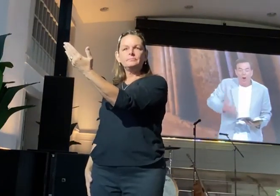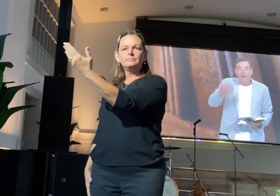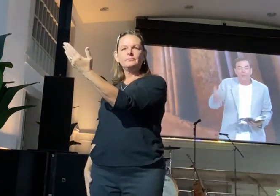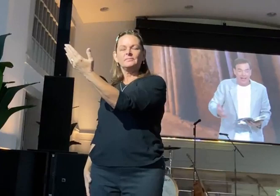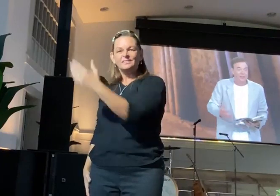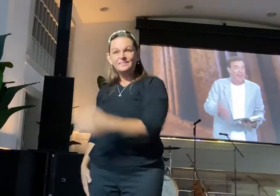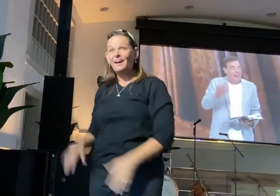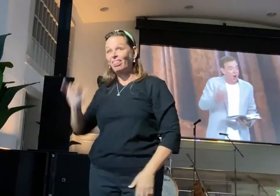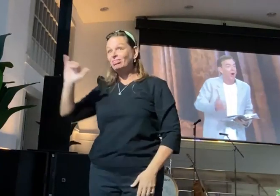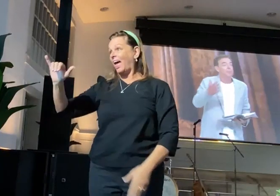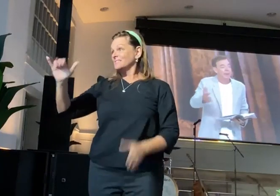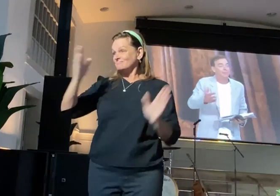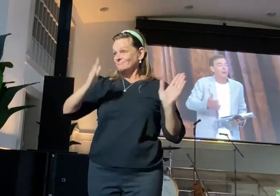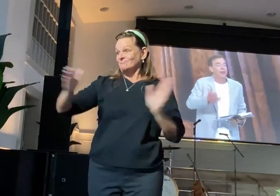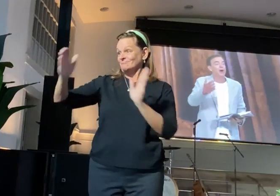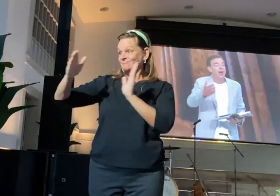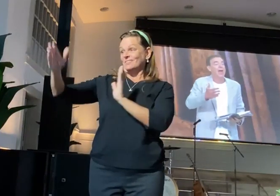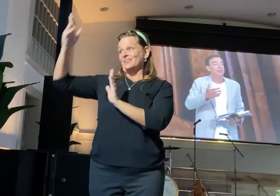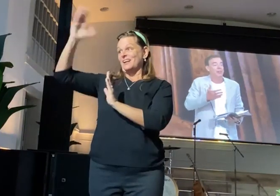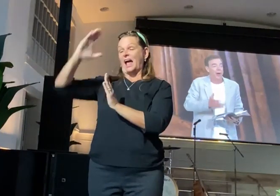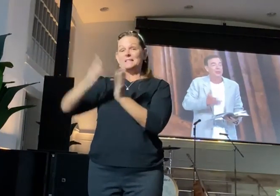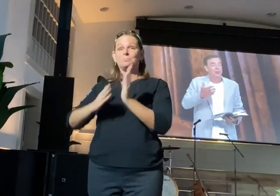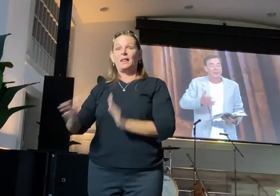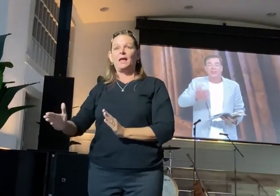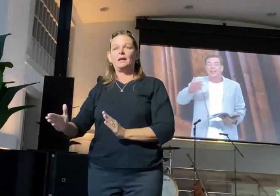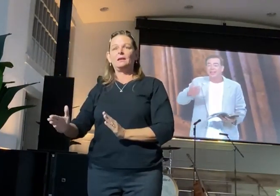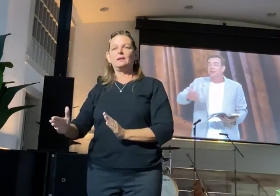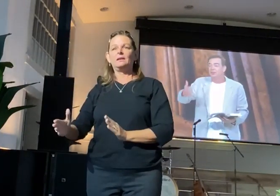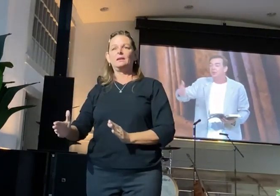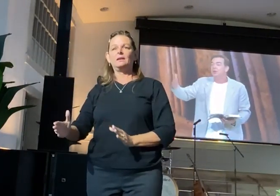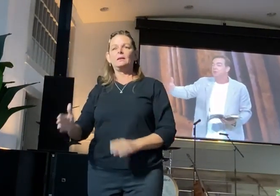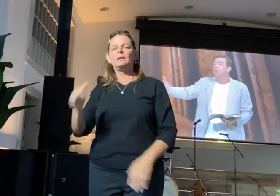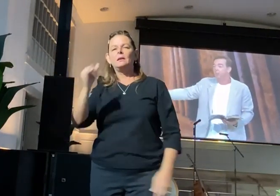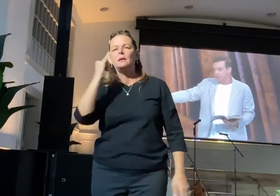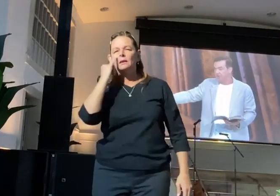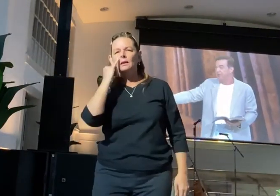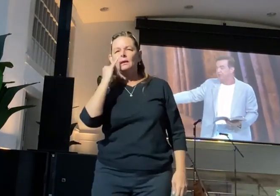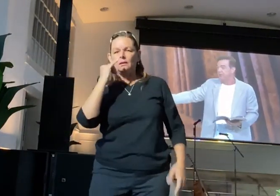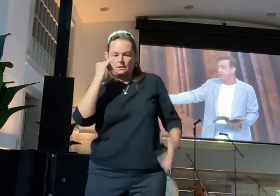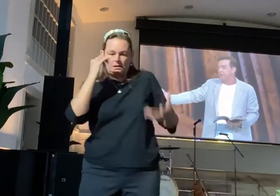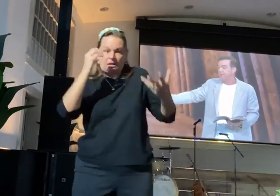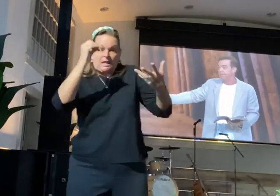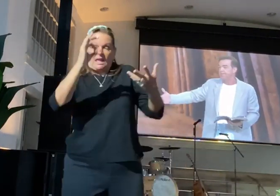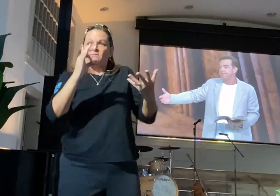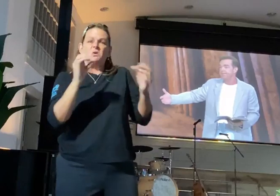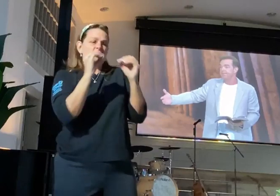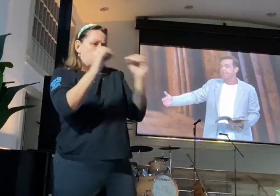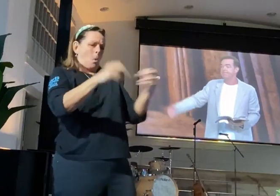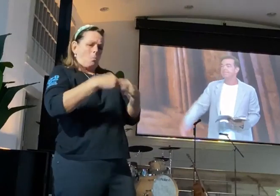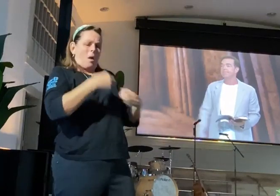use a hard place and hard people in our lives to usher us into his purpose.